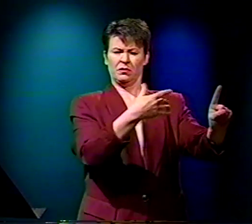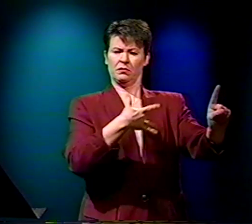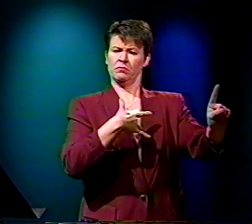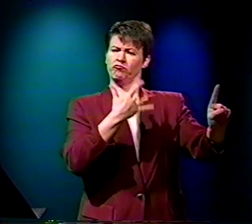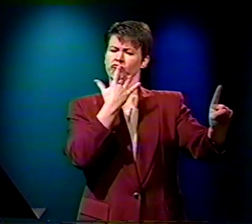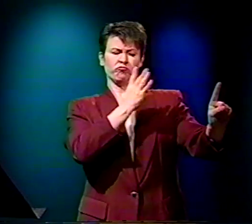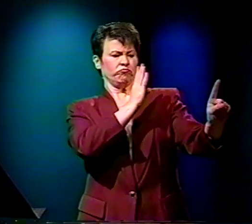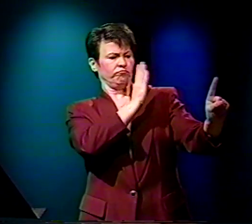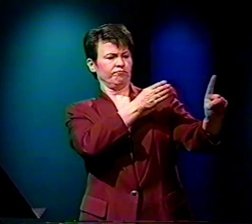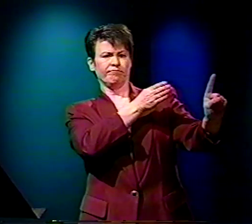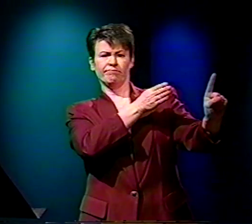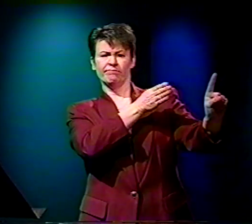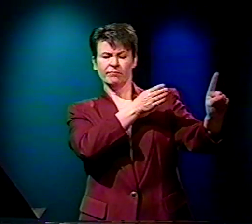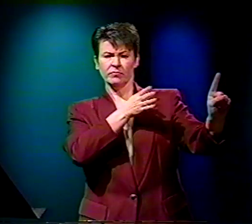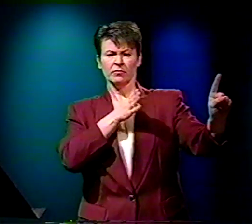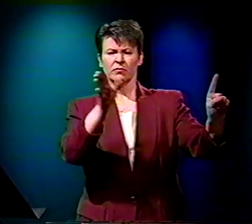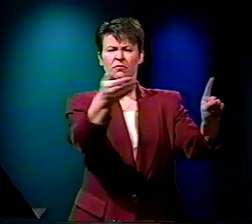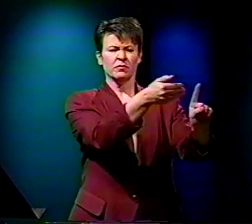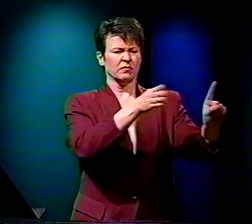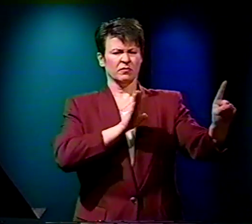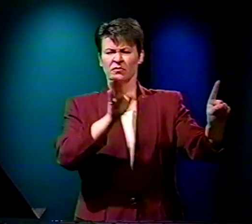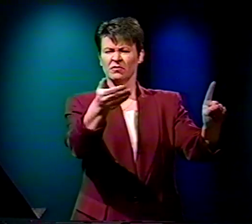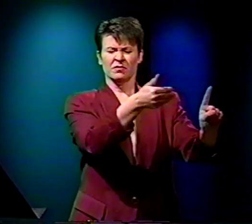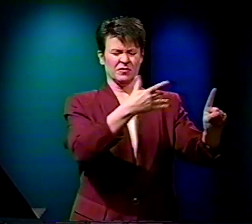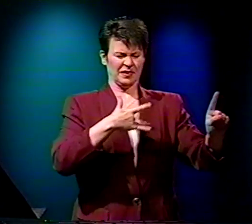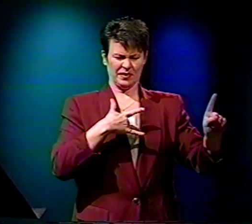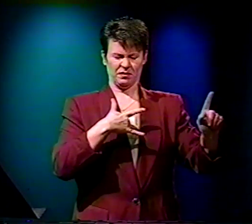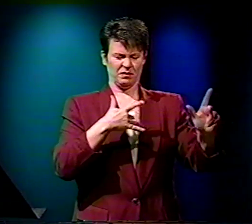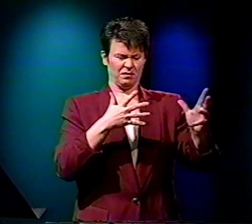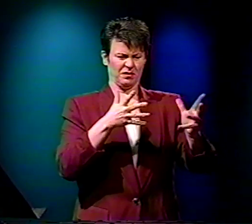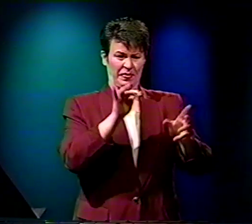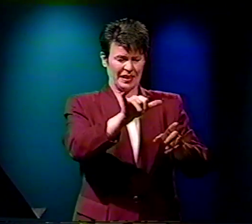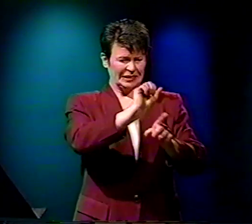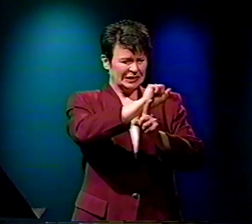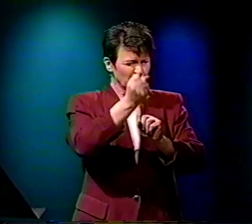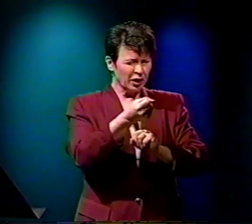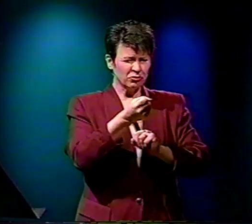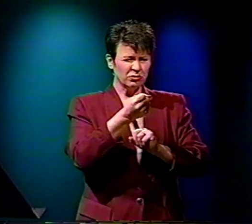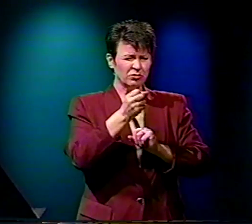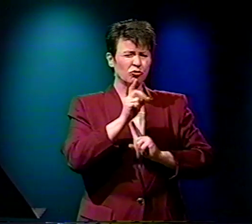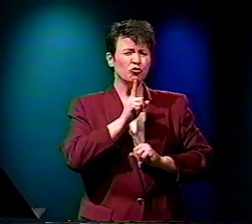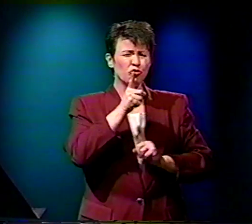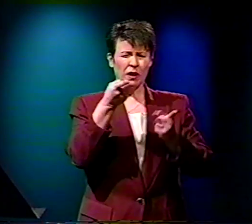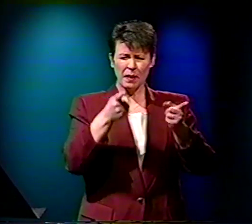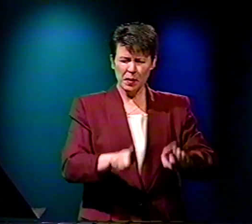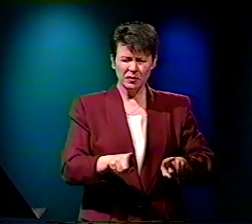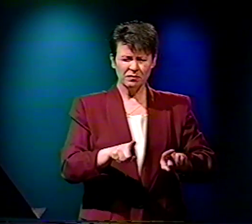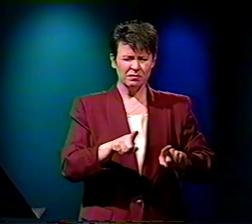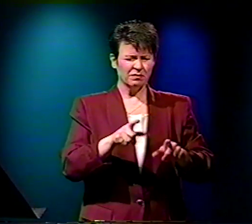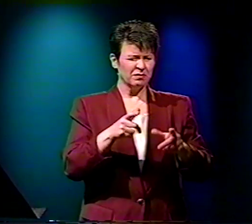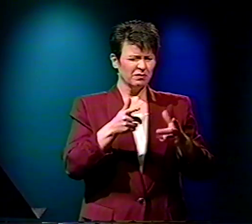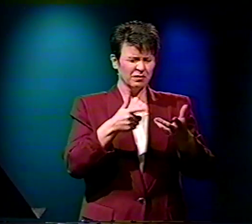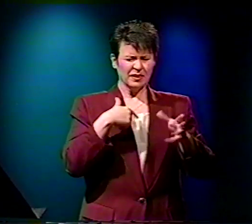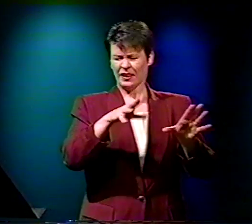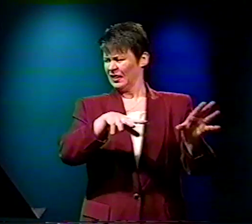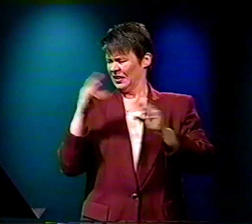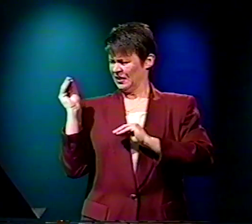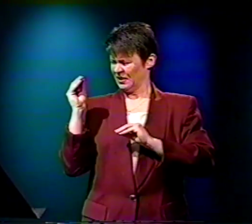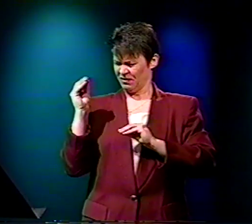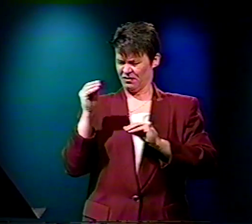having to go through a third party. And that they're really communicating more directly with the interpreter rather than the hearing person. And that's not